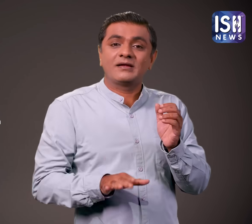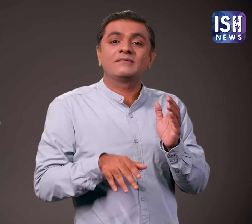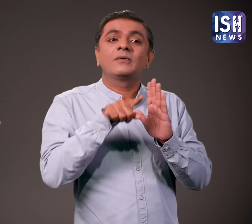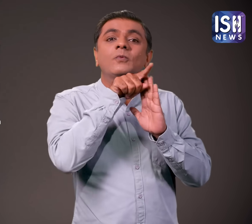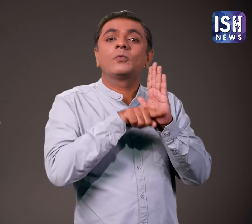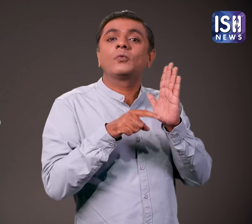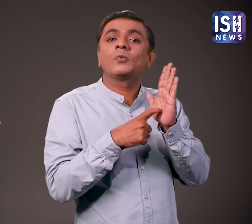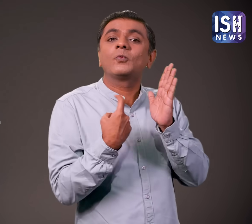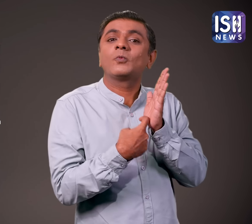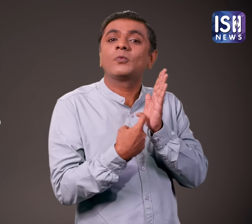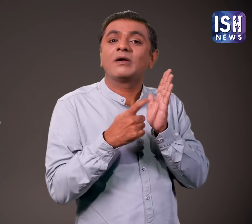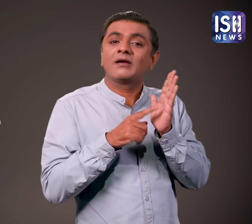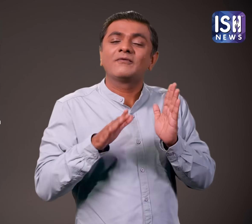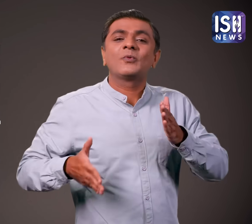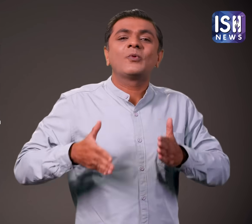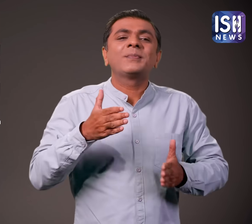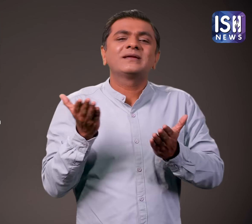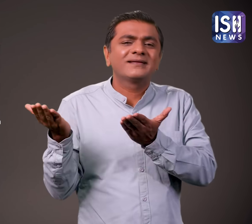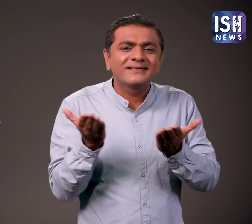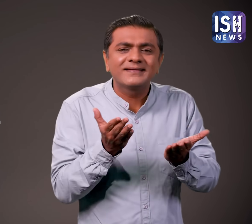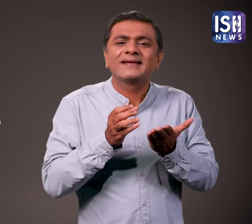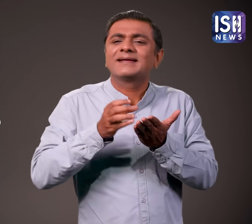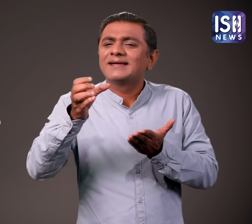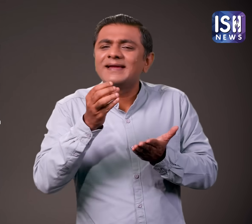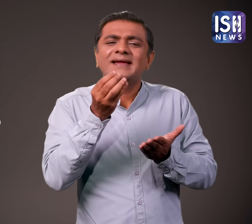started engaging authorities for policy and legal discussions about this technology.